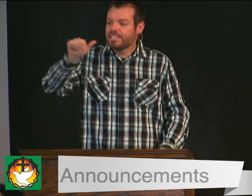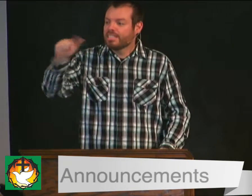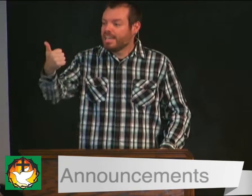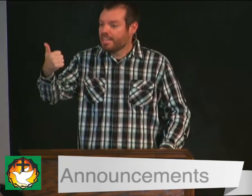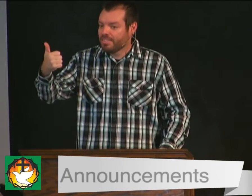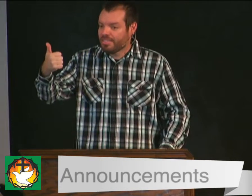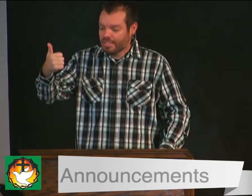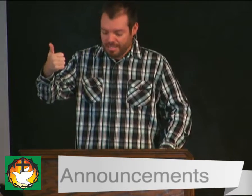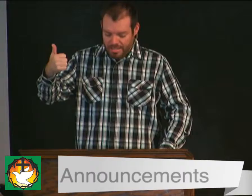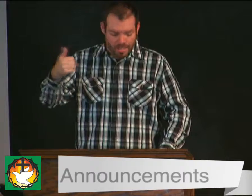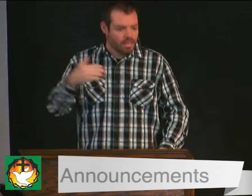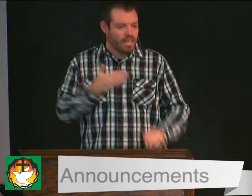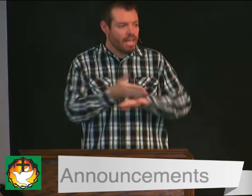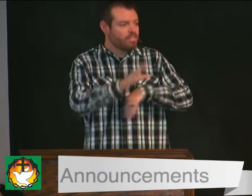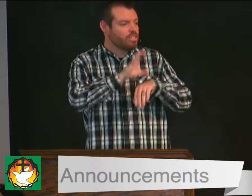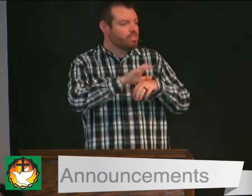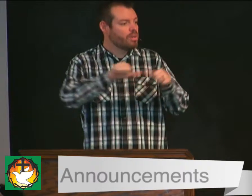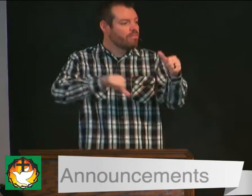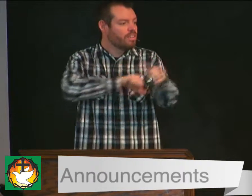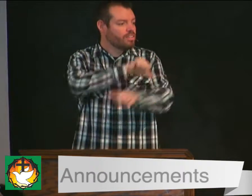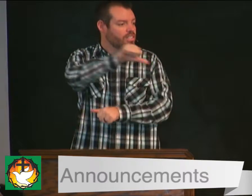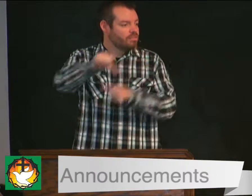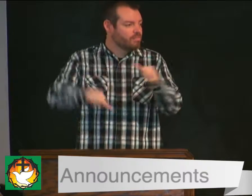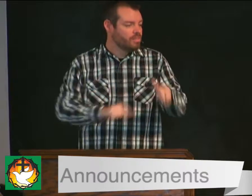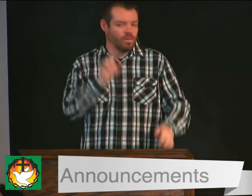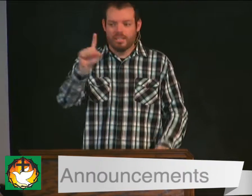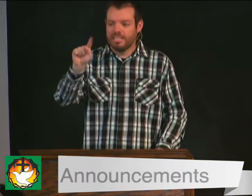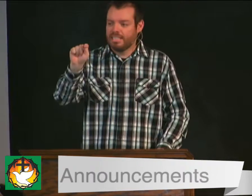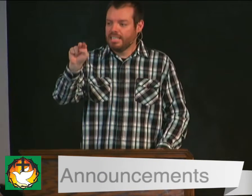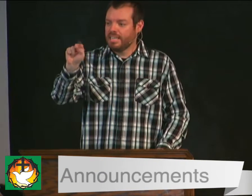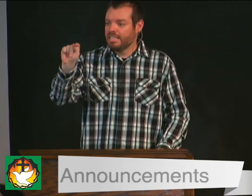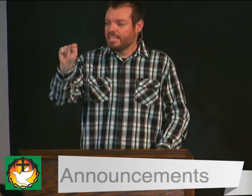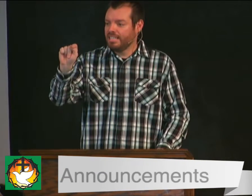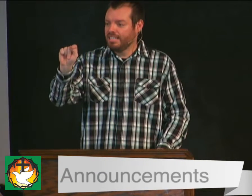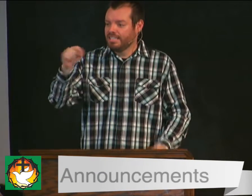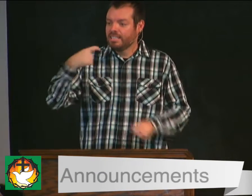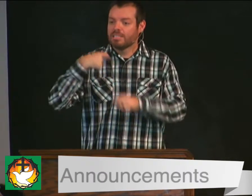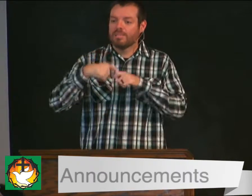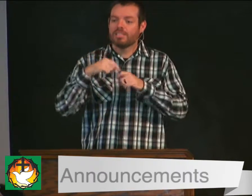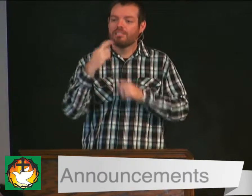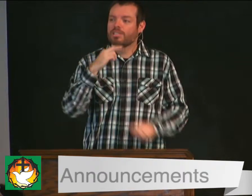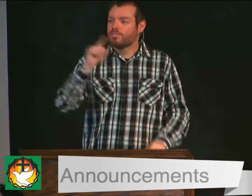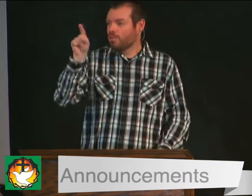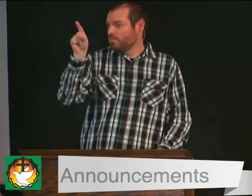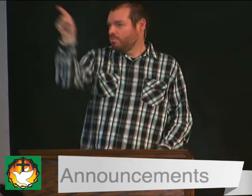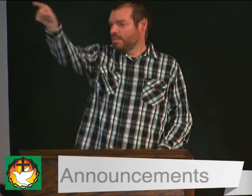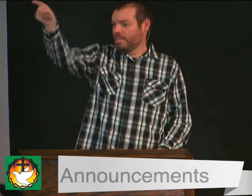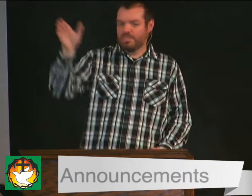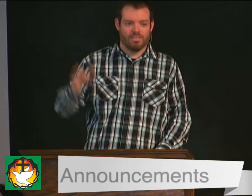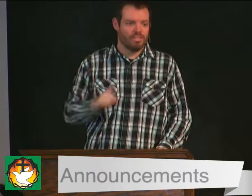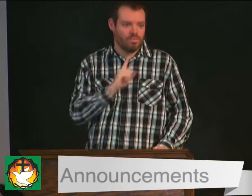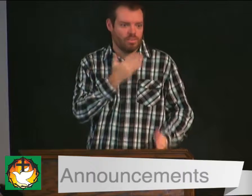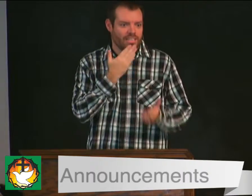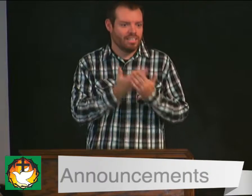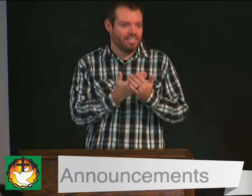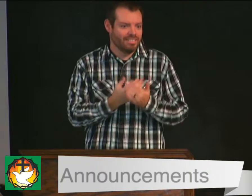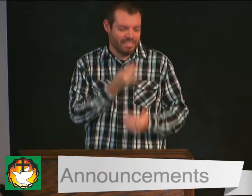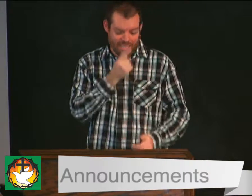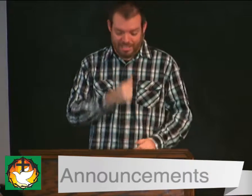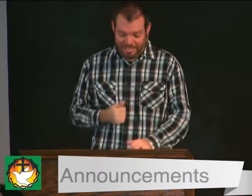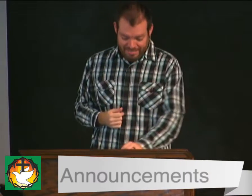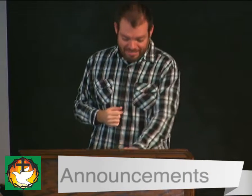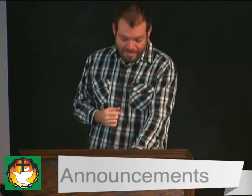September 10th, at the Church Prep Fellowship, going to TNT, the Mexican restaurant right down the street. It's really